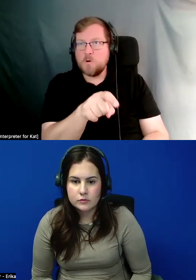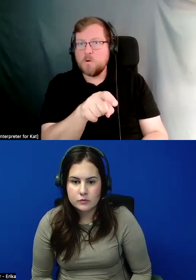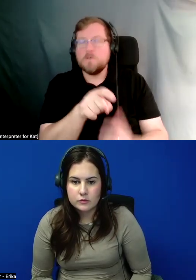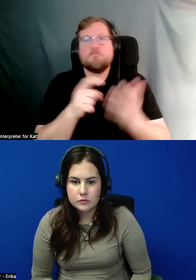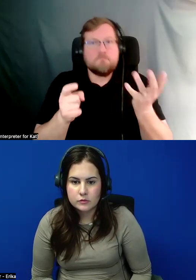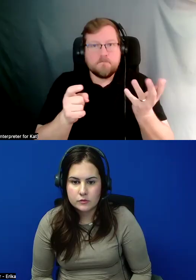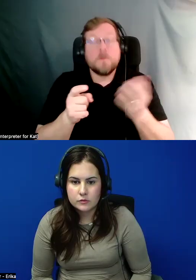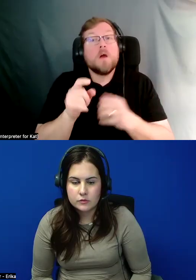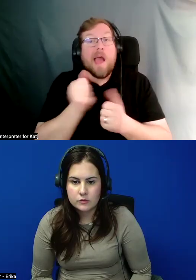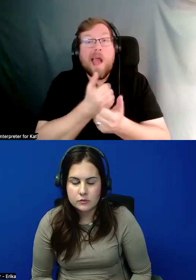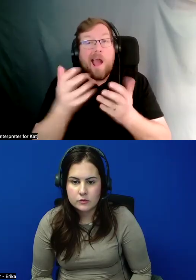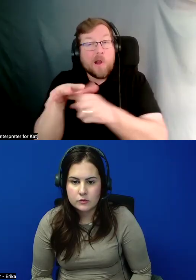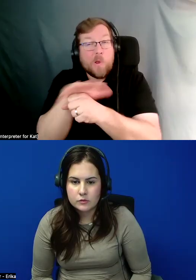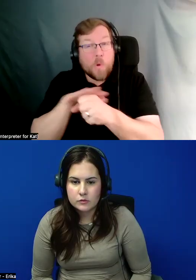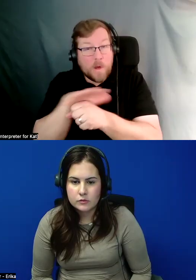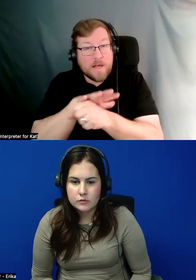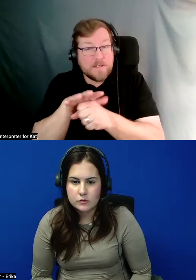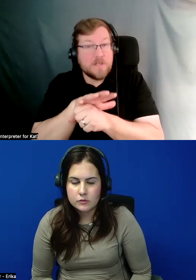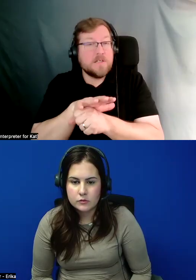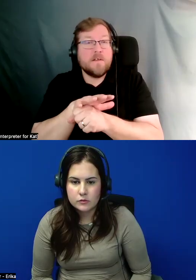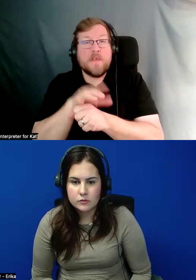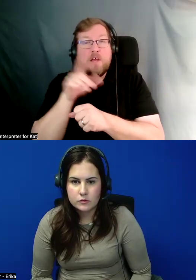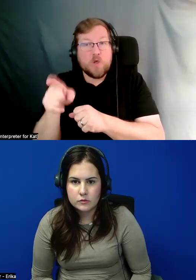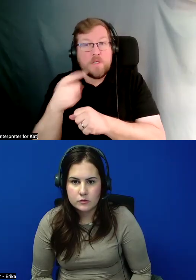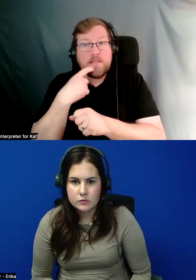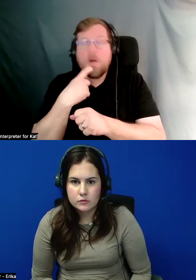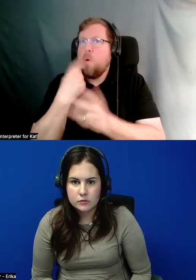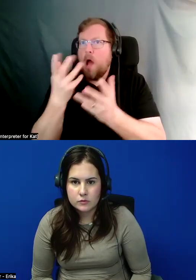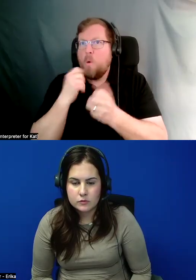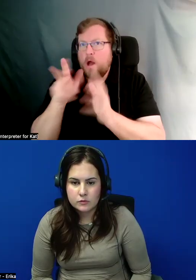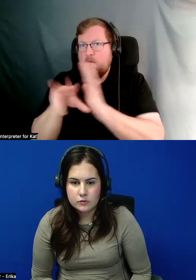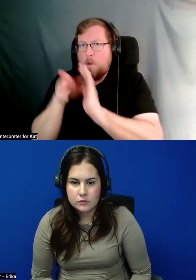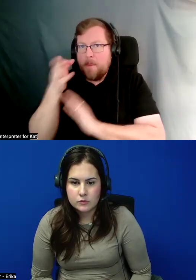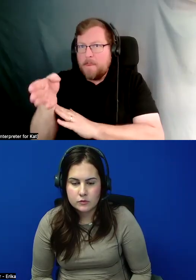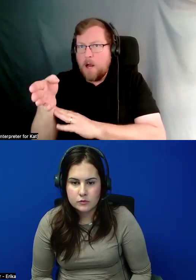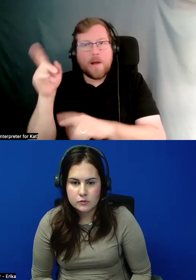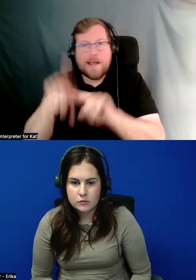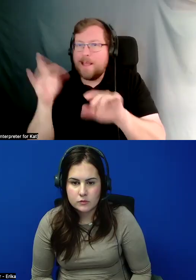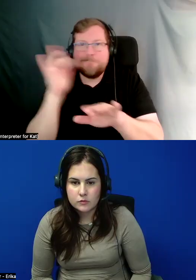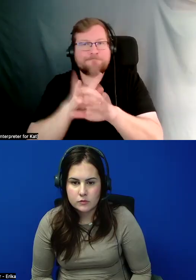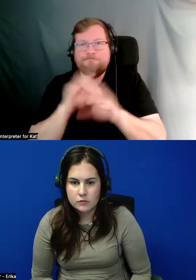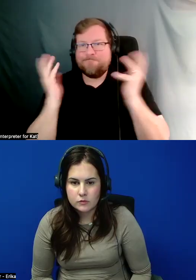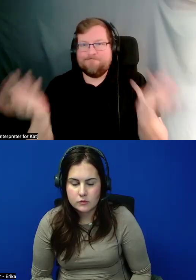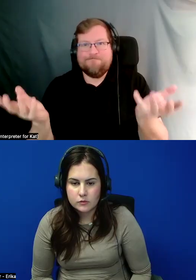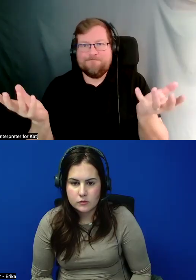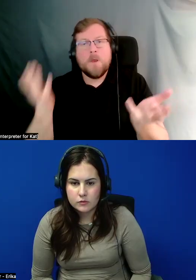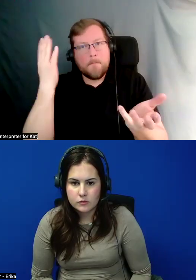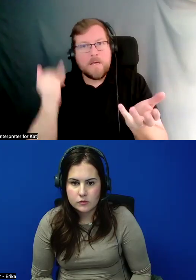were there any locations out of the whole movie that you planned, but you were unable to film due